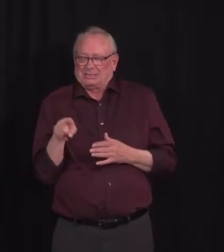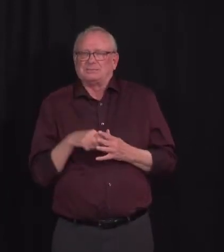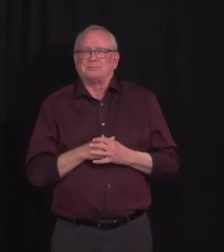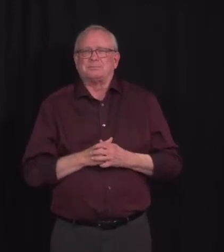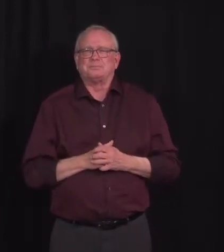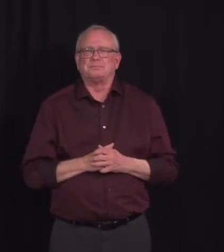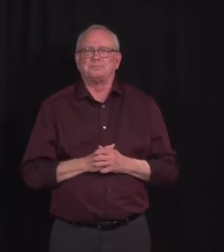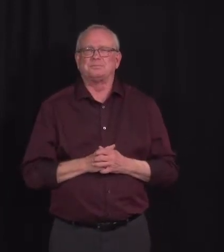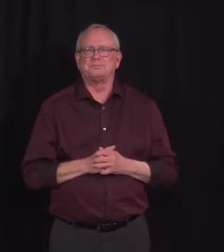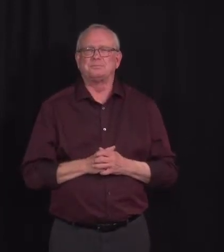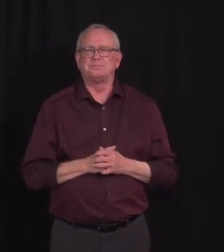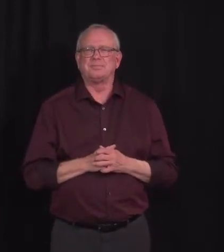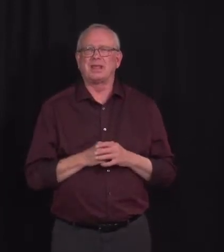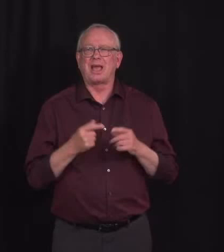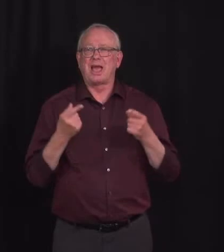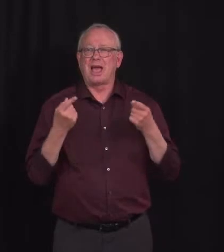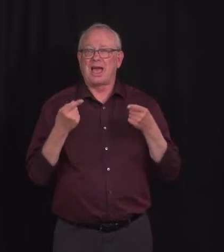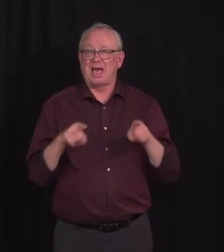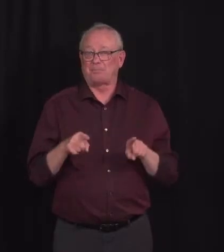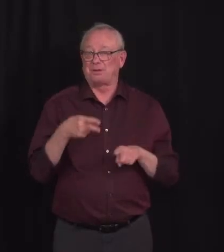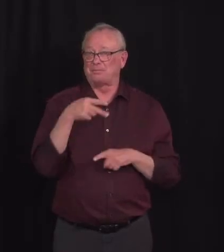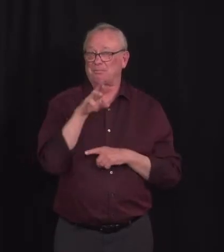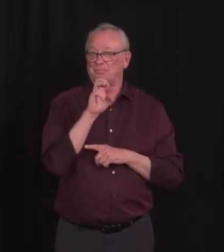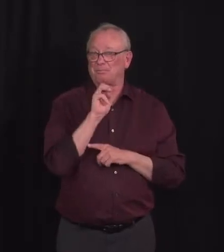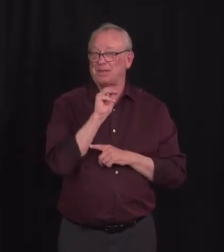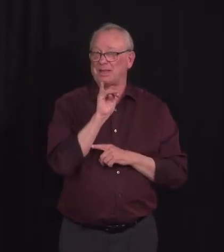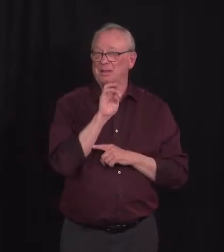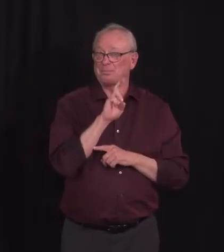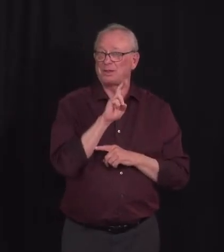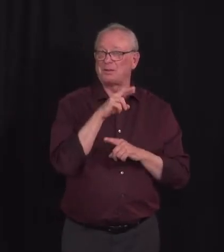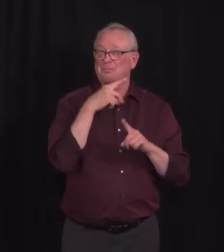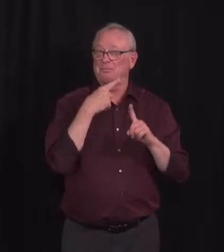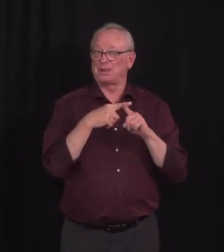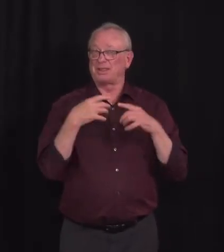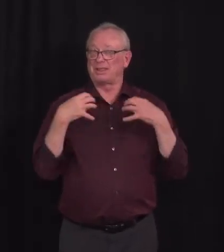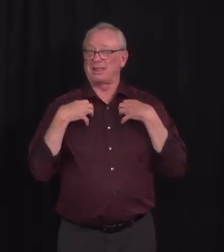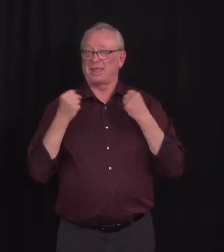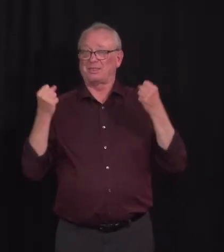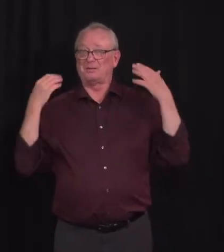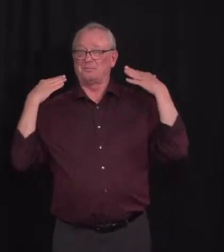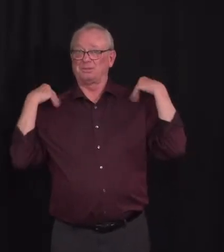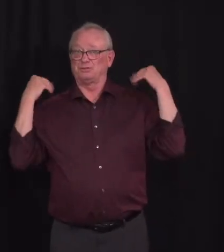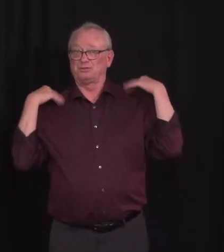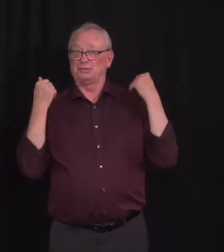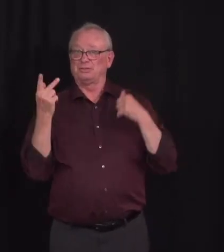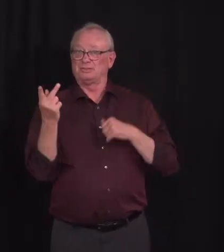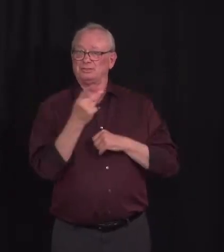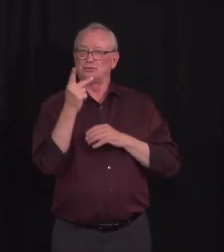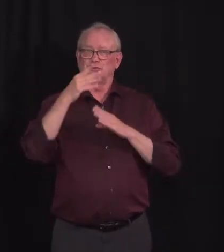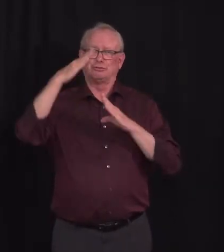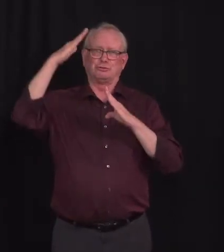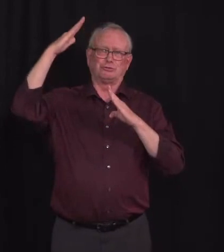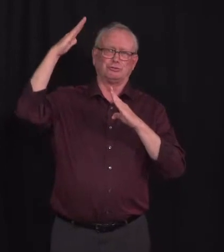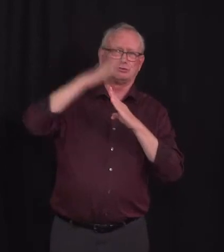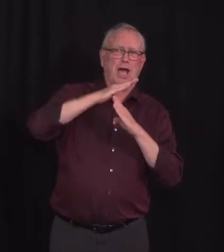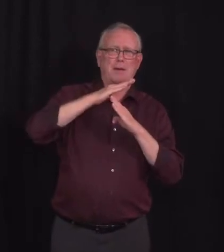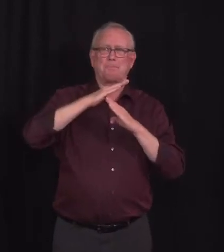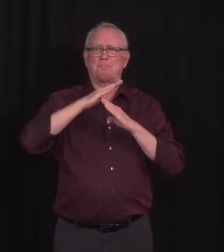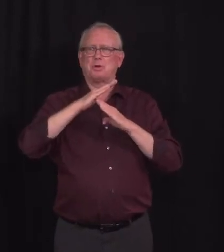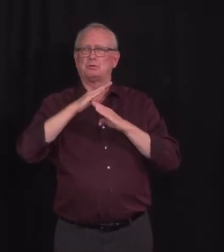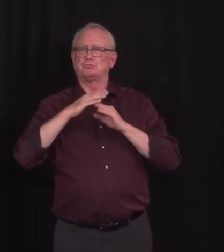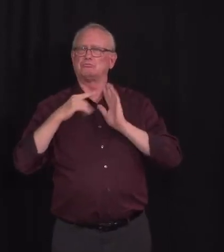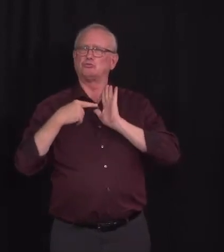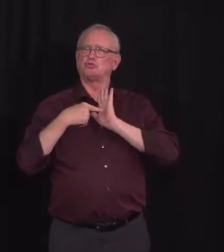of the province and the Health Minister of the province. These are the ultimate role models for the fight against